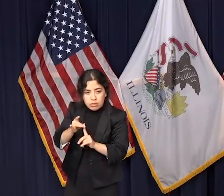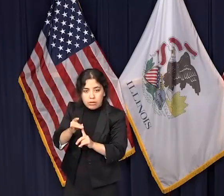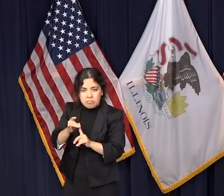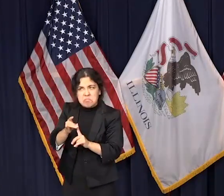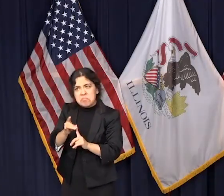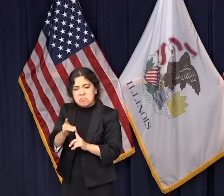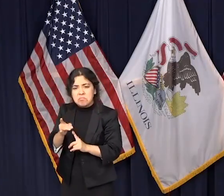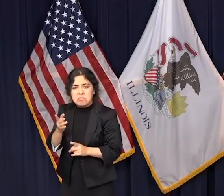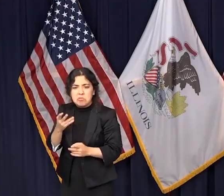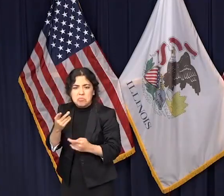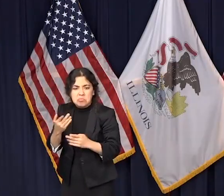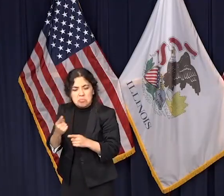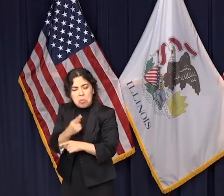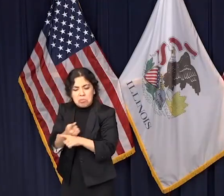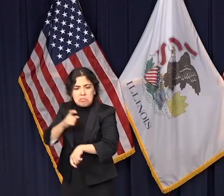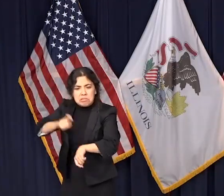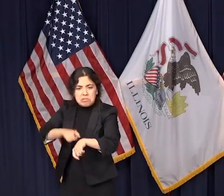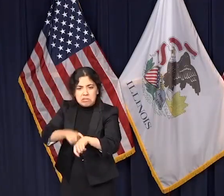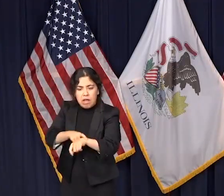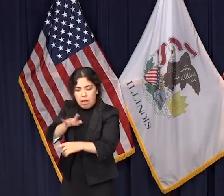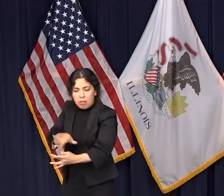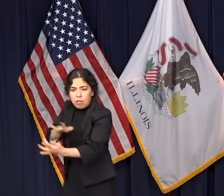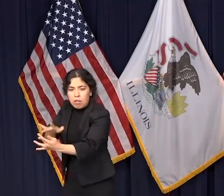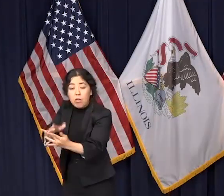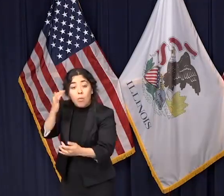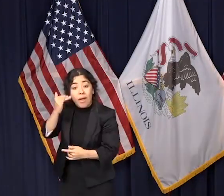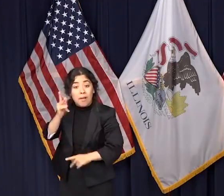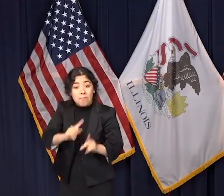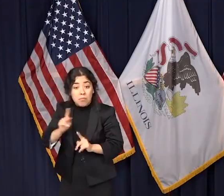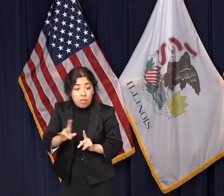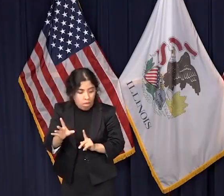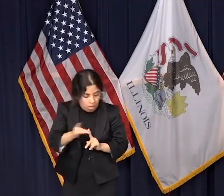do because we have people who are contacts